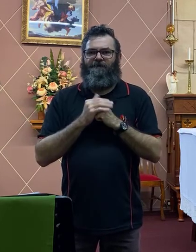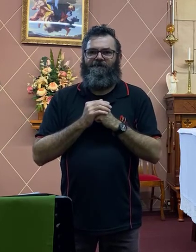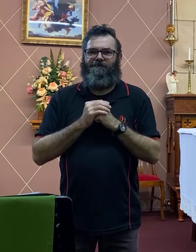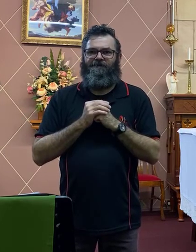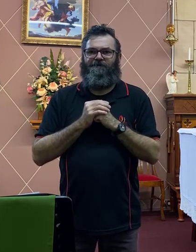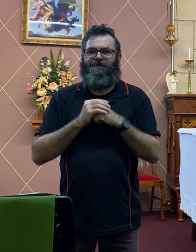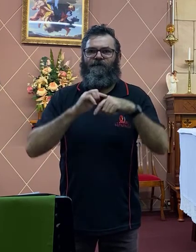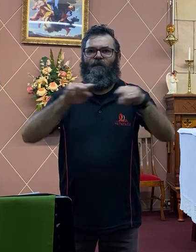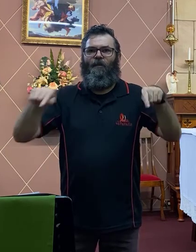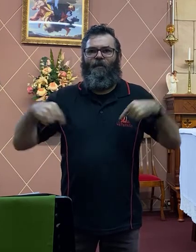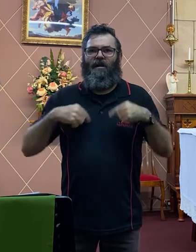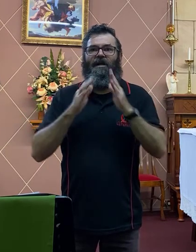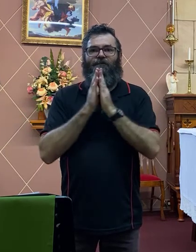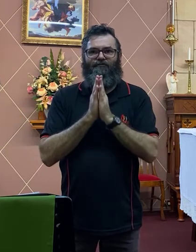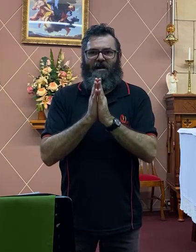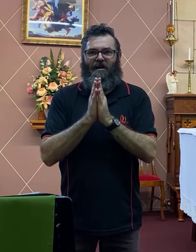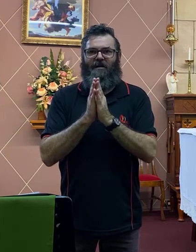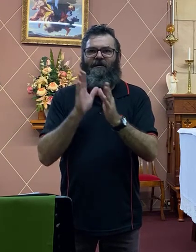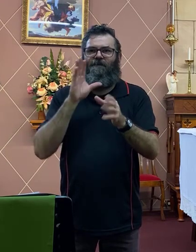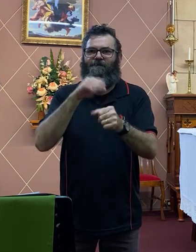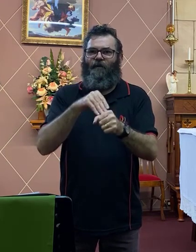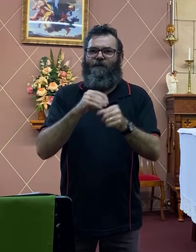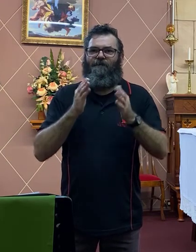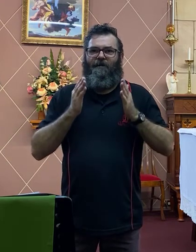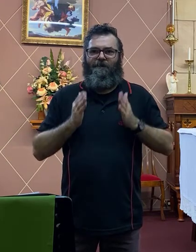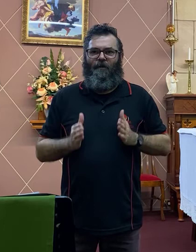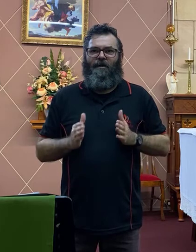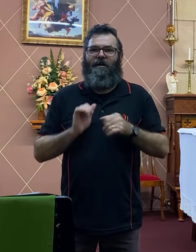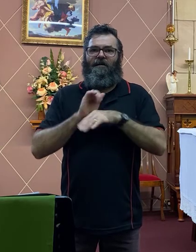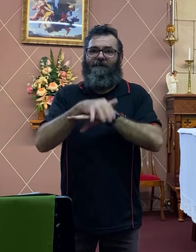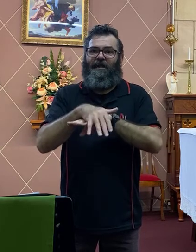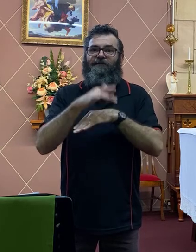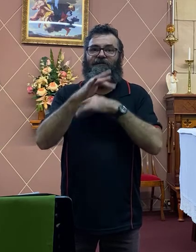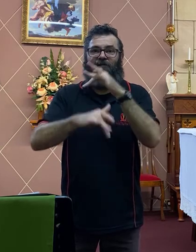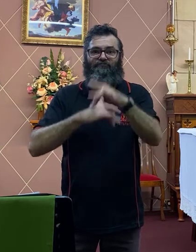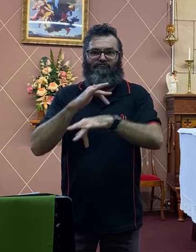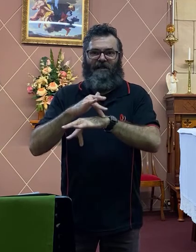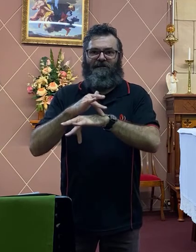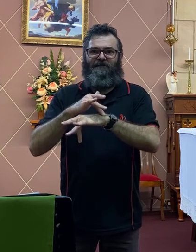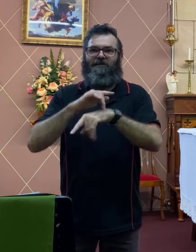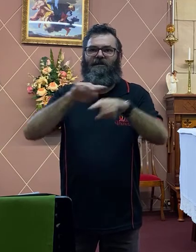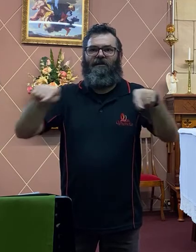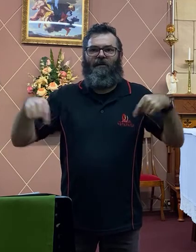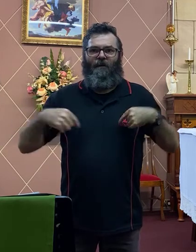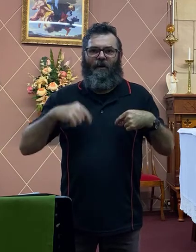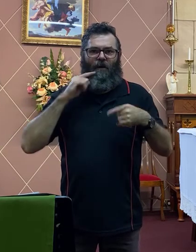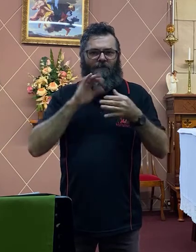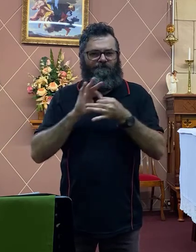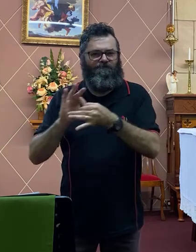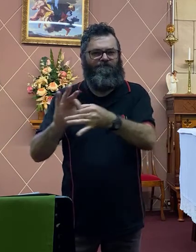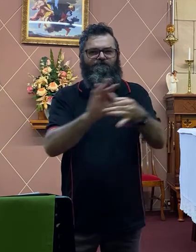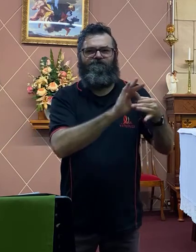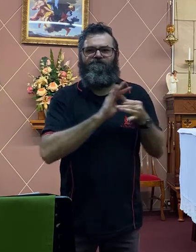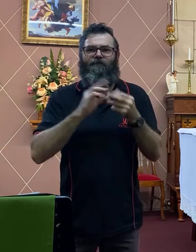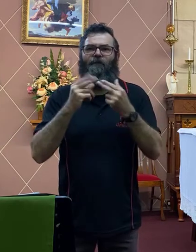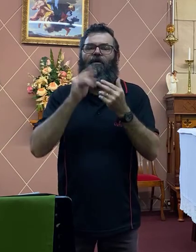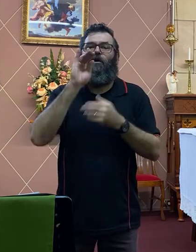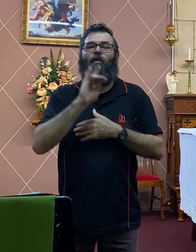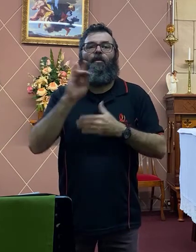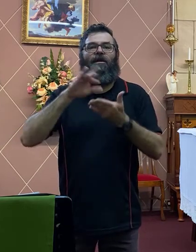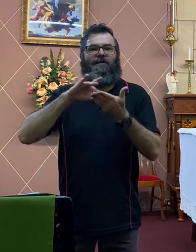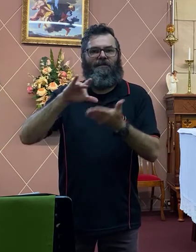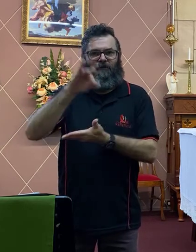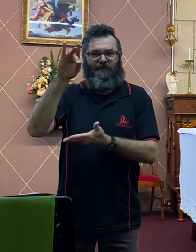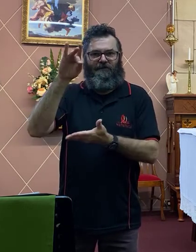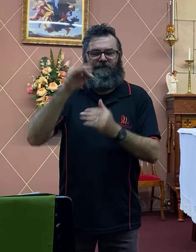that, partaking of the body and blood of Christ, we may be gathered into one by the Holy Spirit. Remember, Lord,